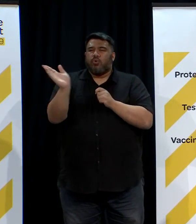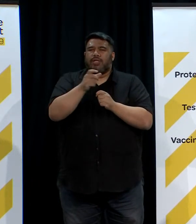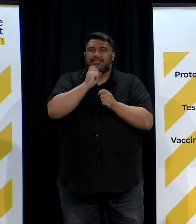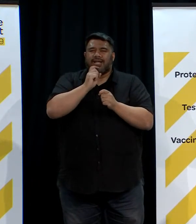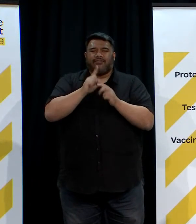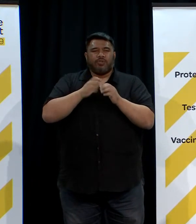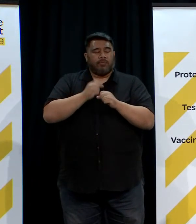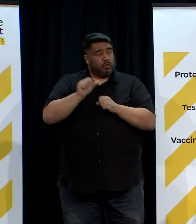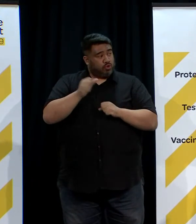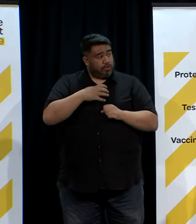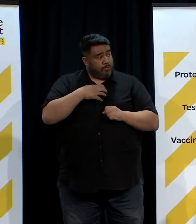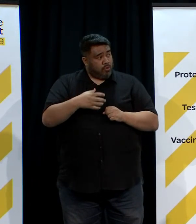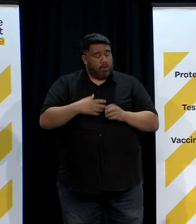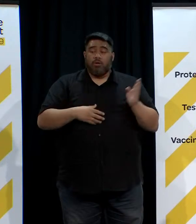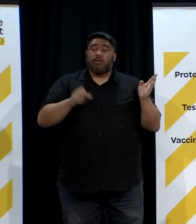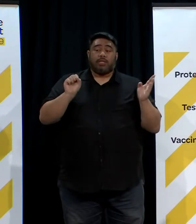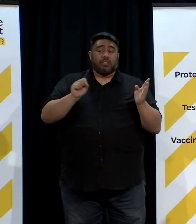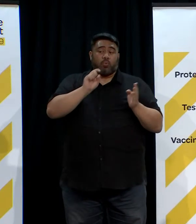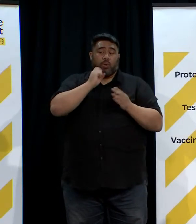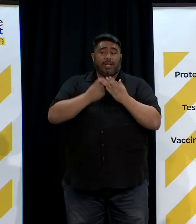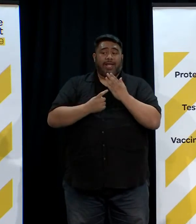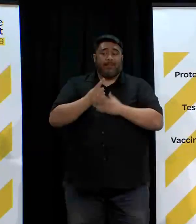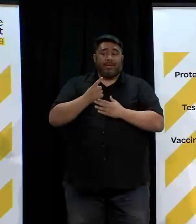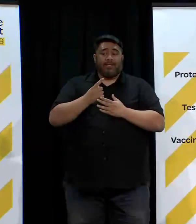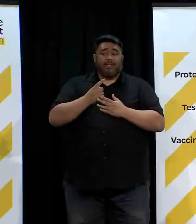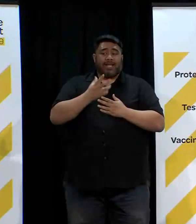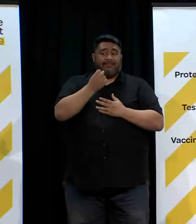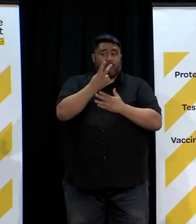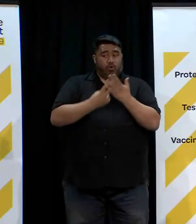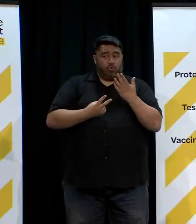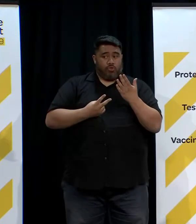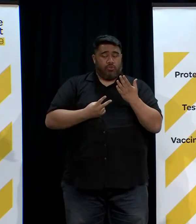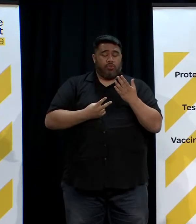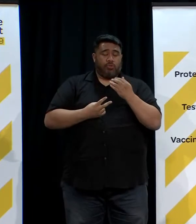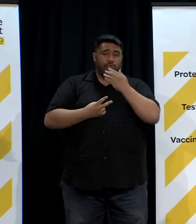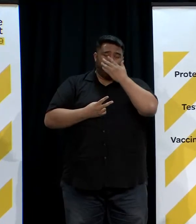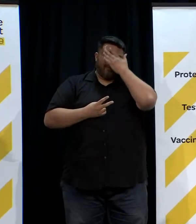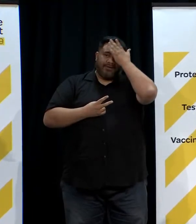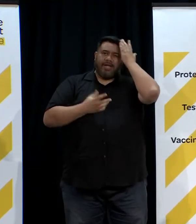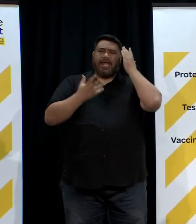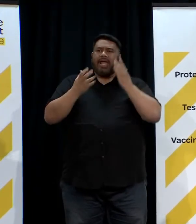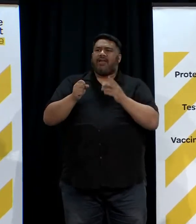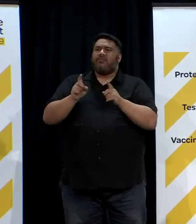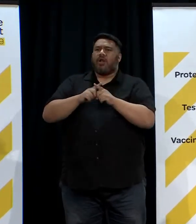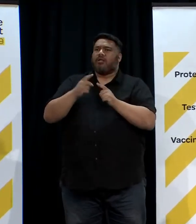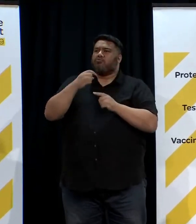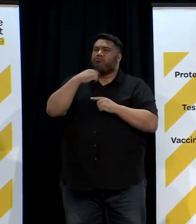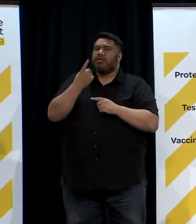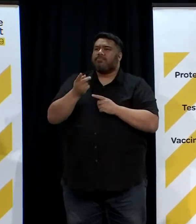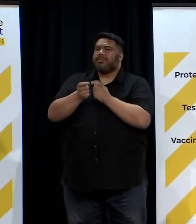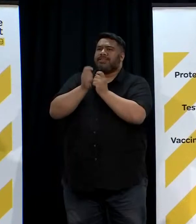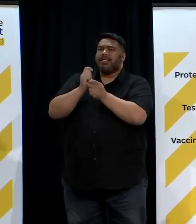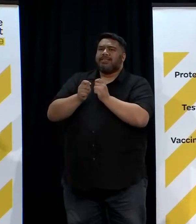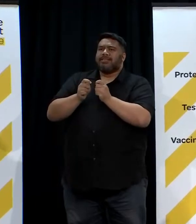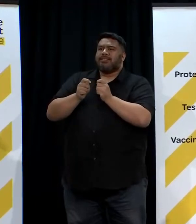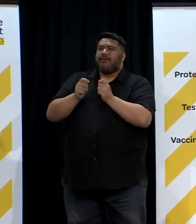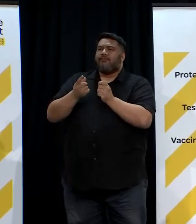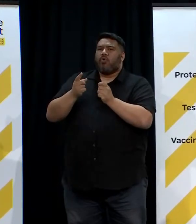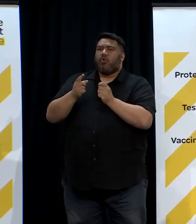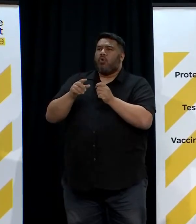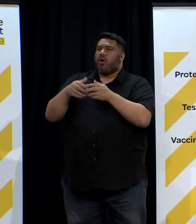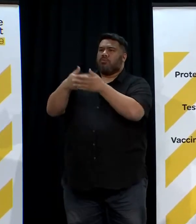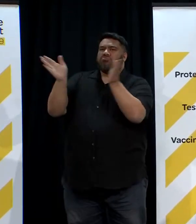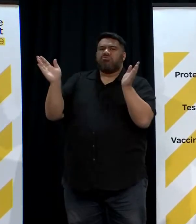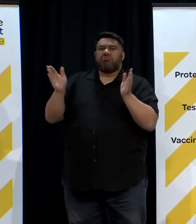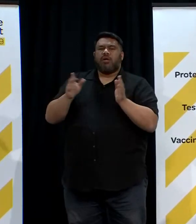COVID community? And that's actually what's happening. So there's a mix at the moment of surveillance that is essentially asymptomatic